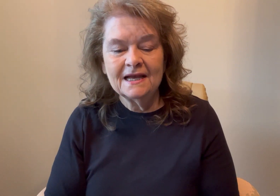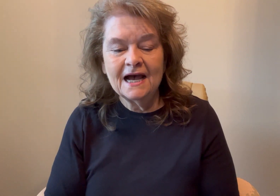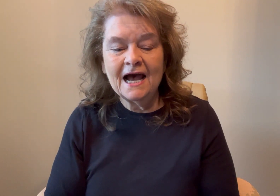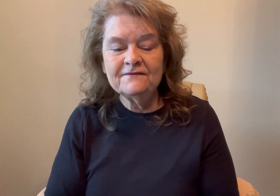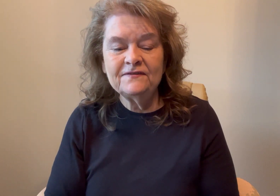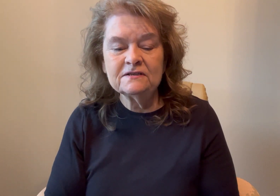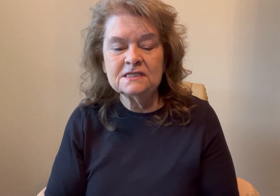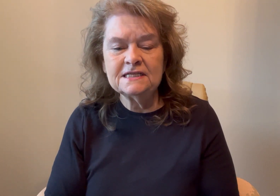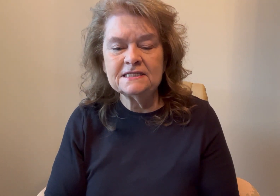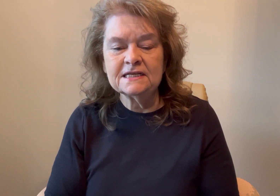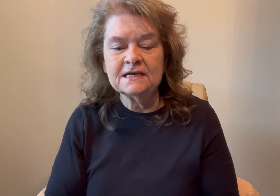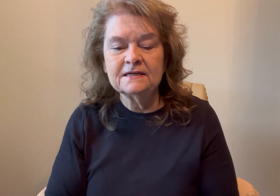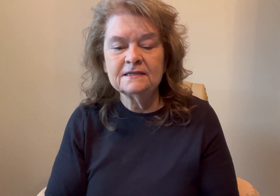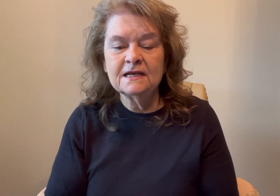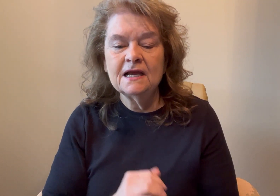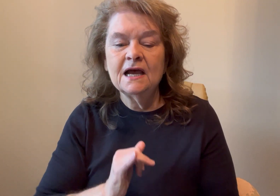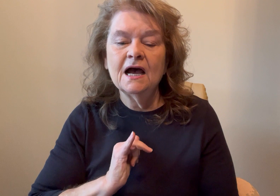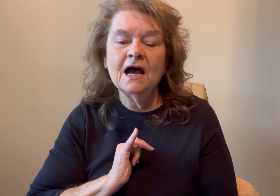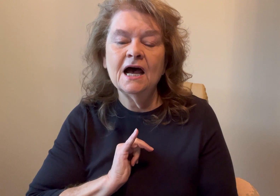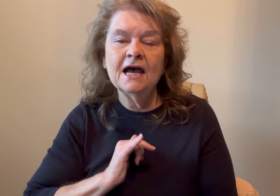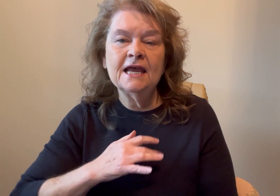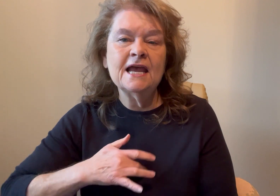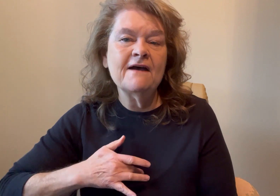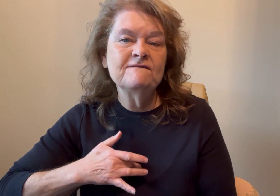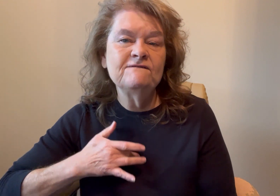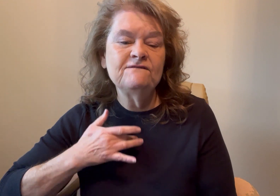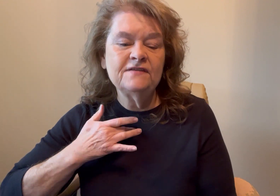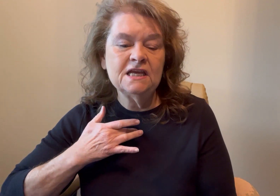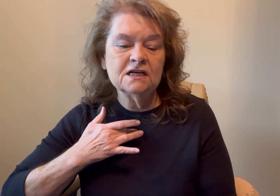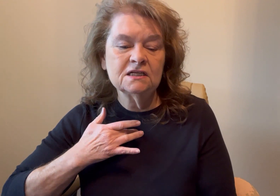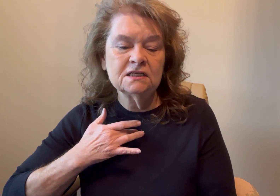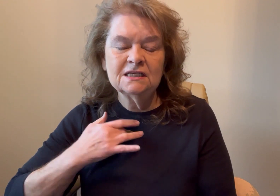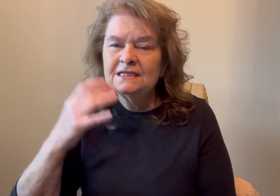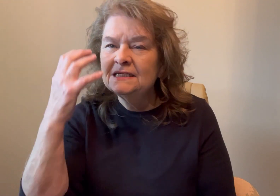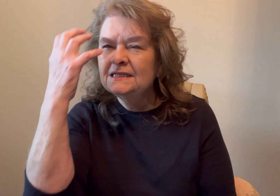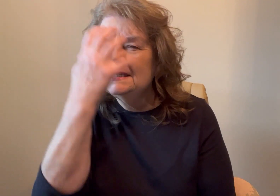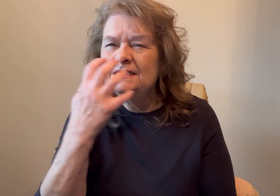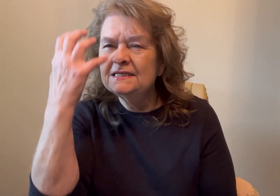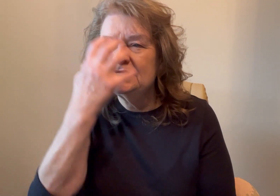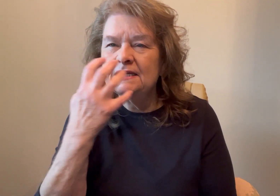I feel dizzy. I feel dizzy.